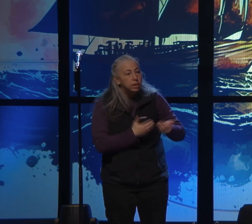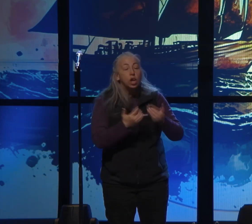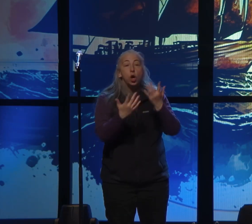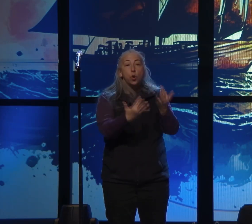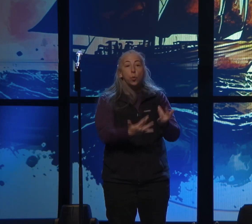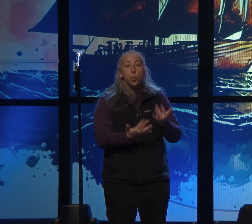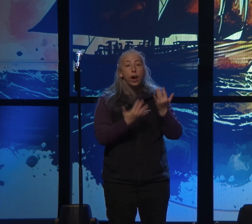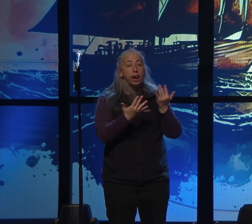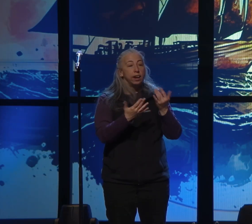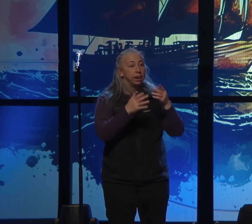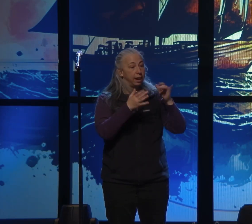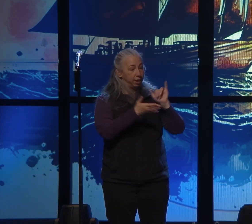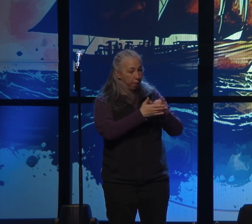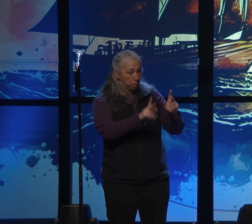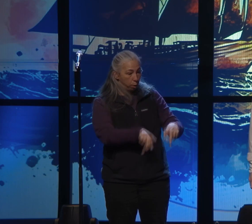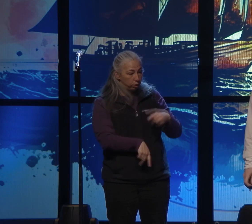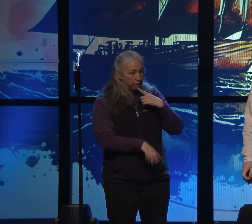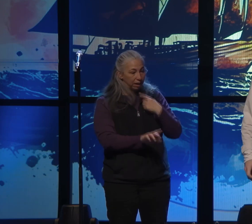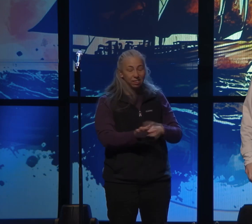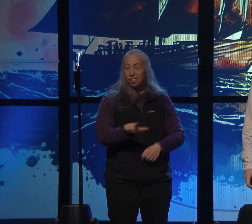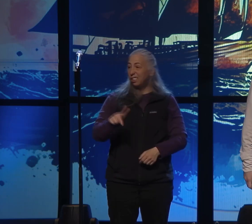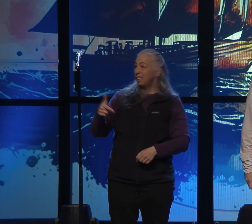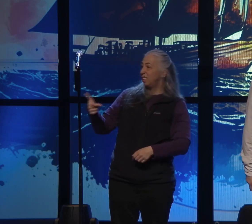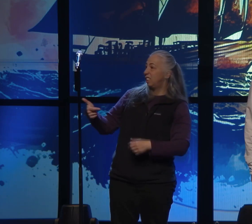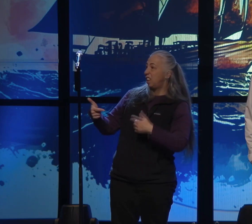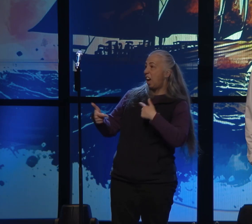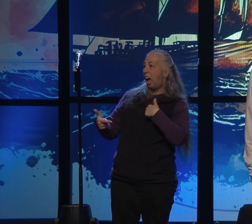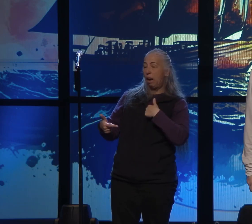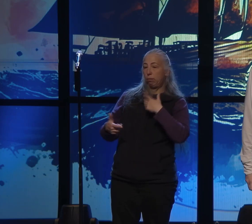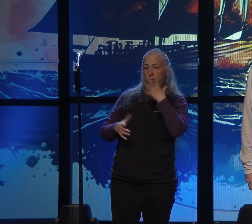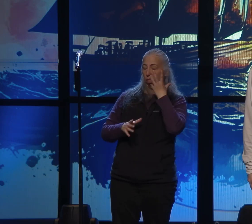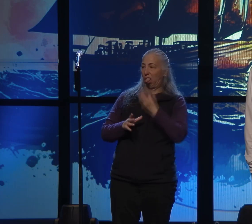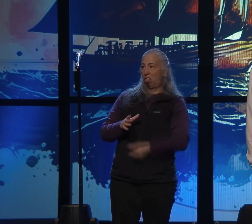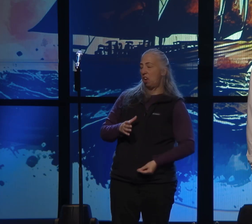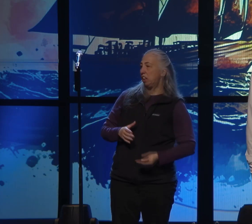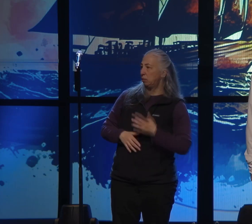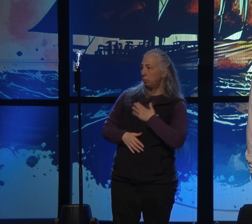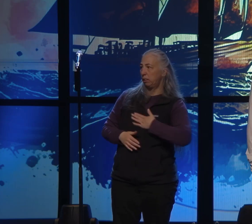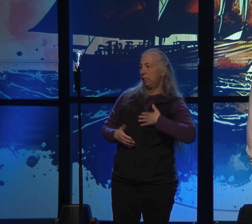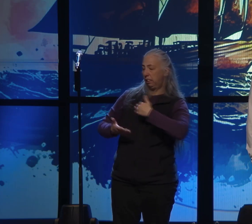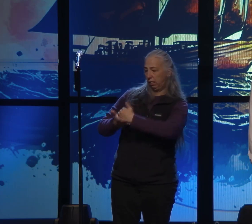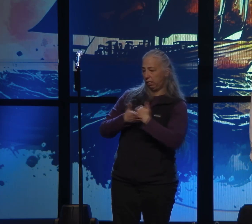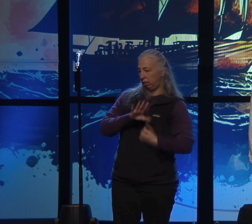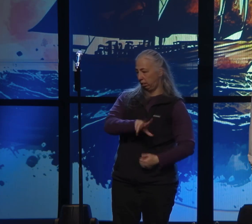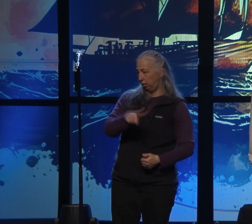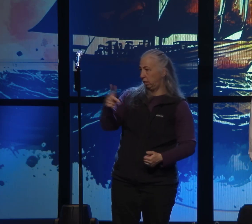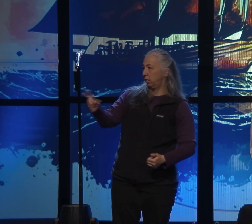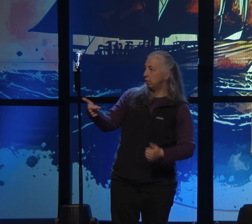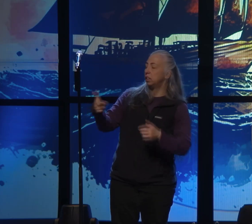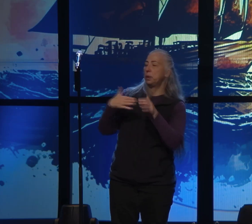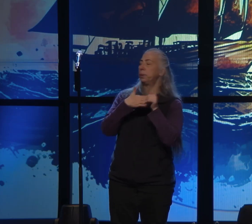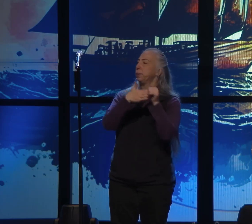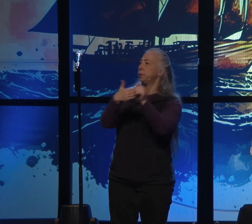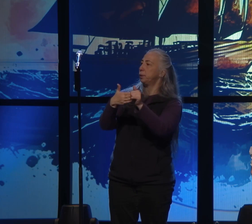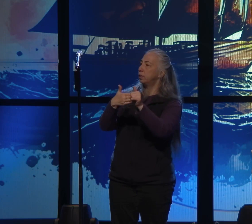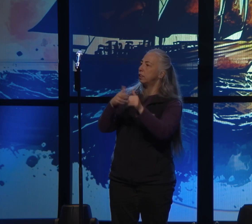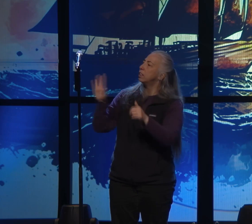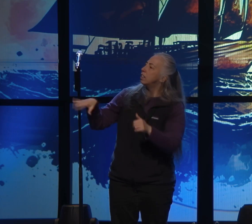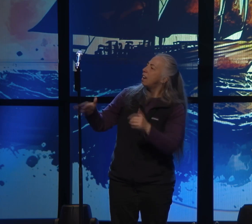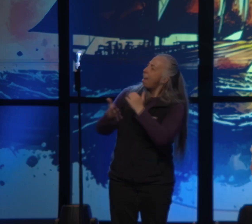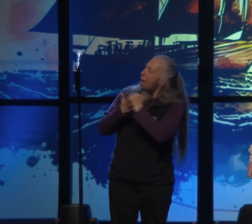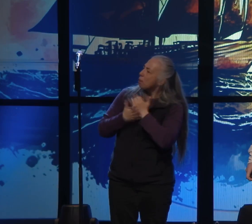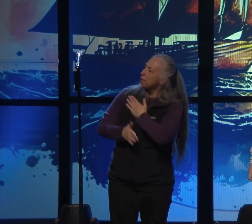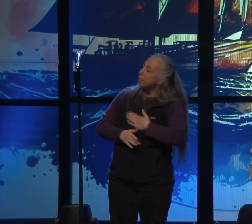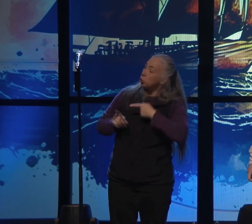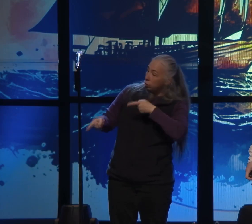turn at the wheel? I'm feeling a little lost. You've navigated these waters before. Help me out.